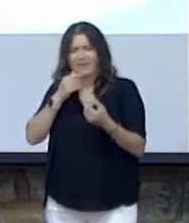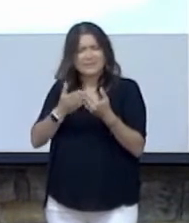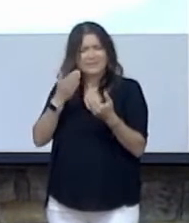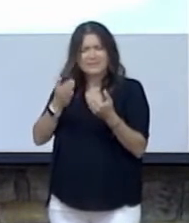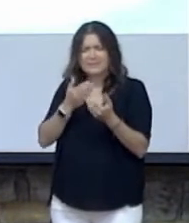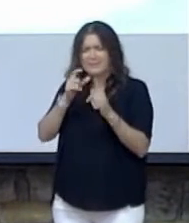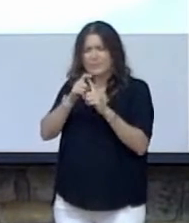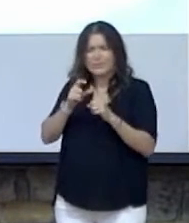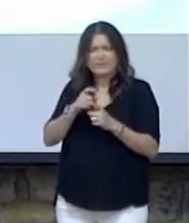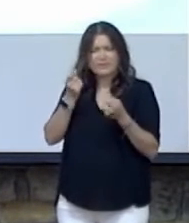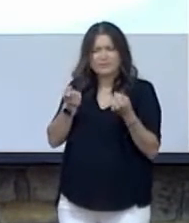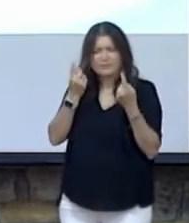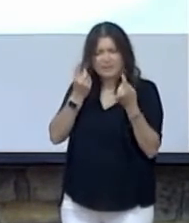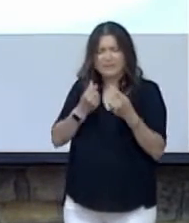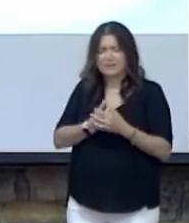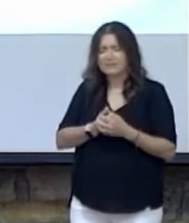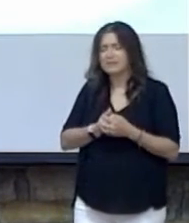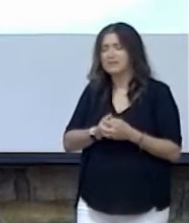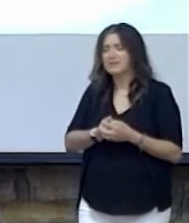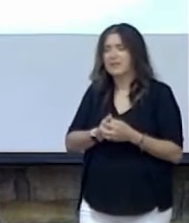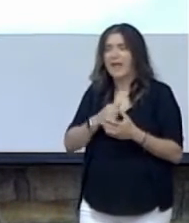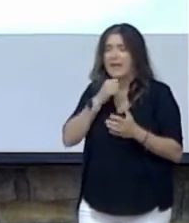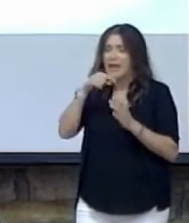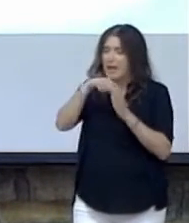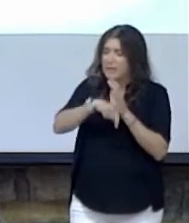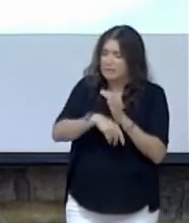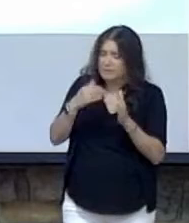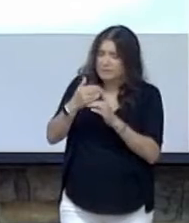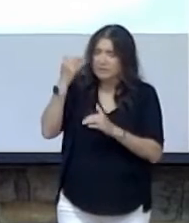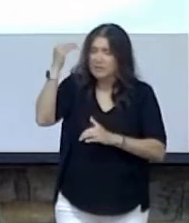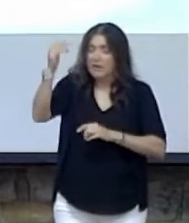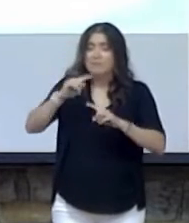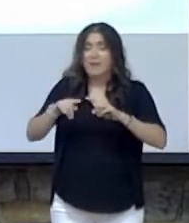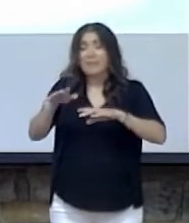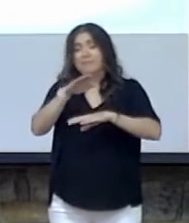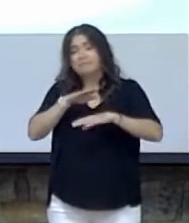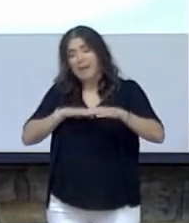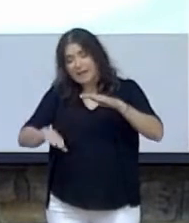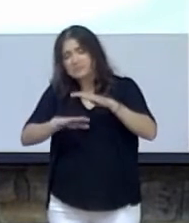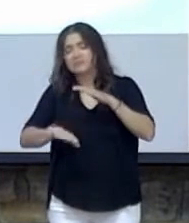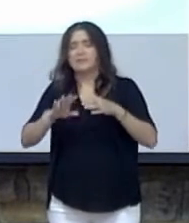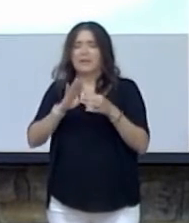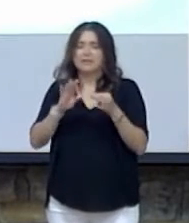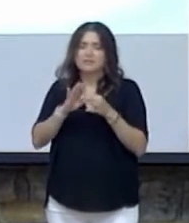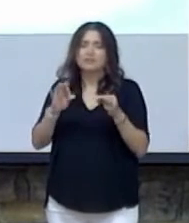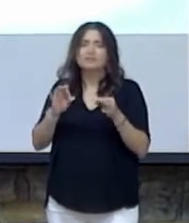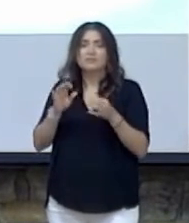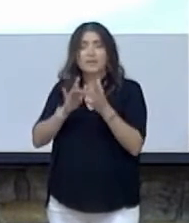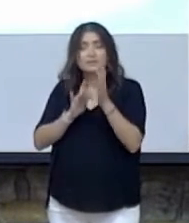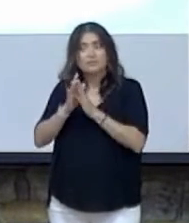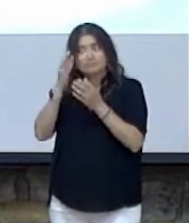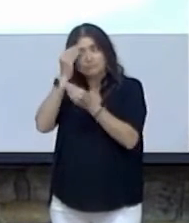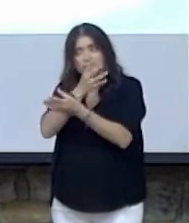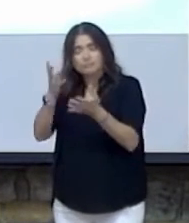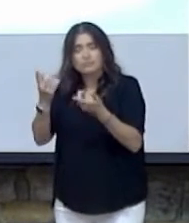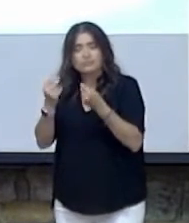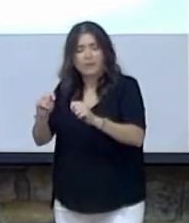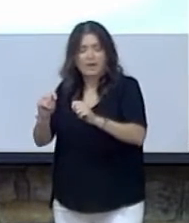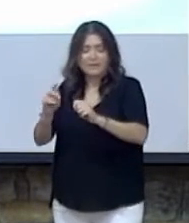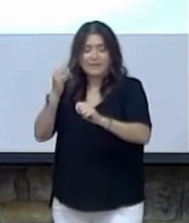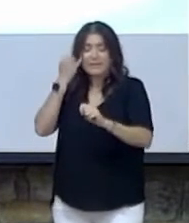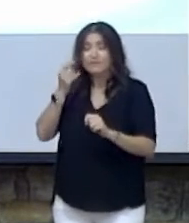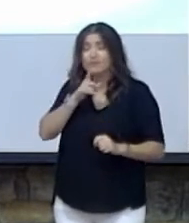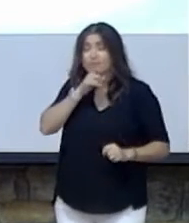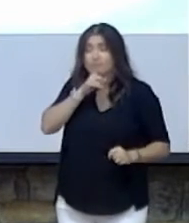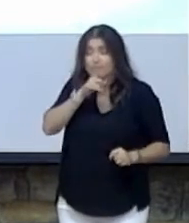understand. And without going too deep, the basic message that Jesus is trying to get across to his audience is, if you